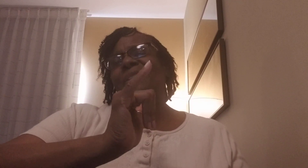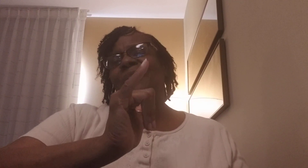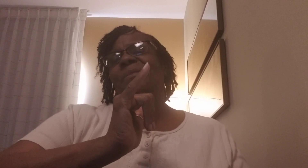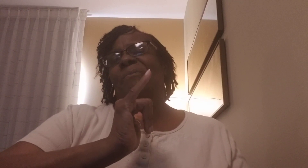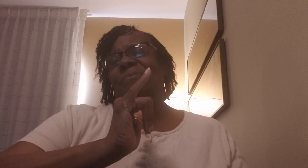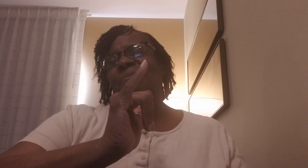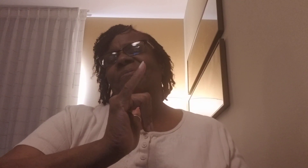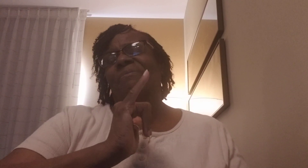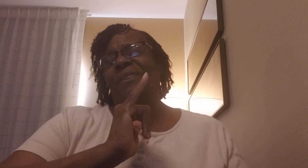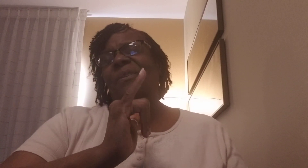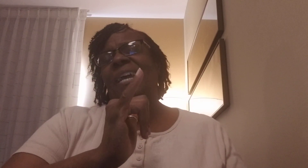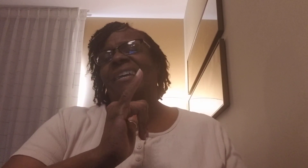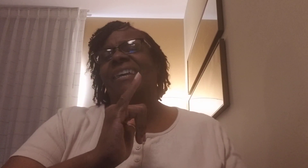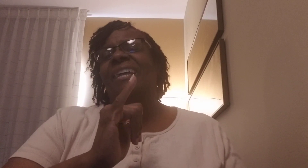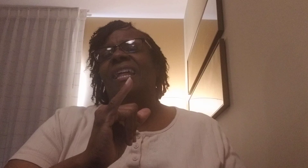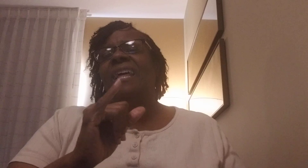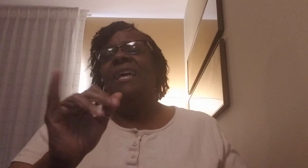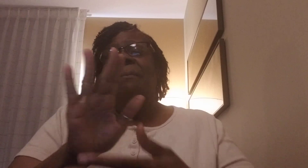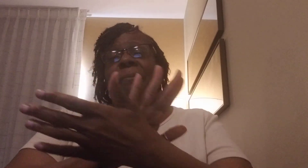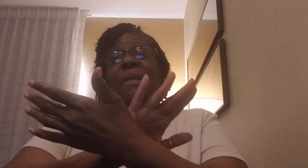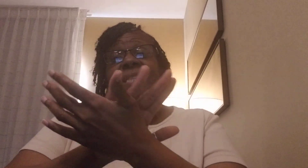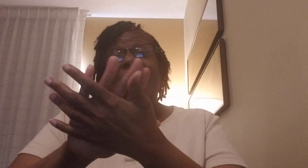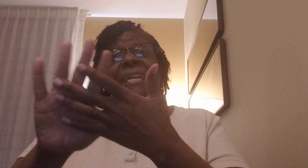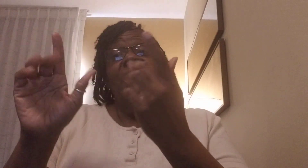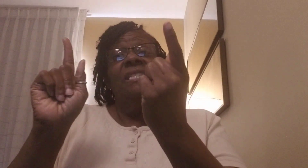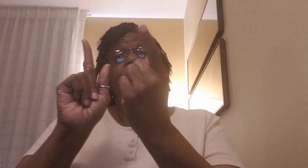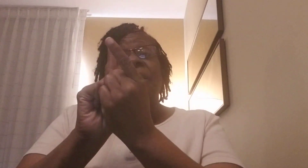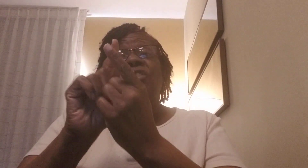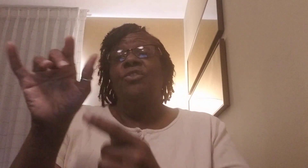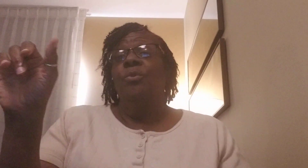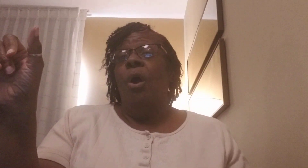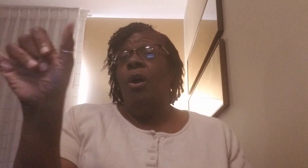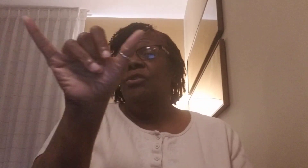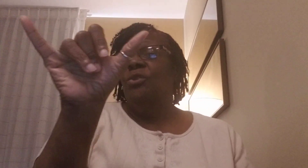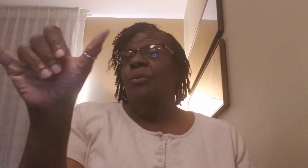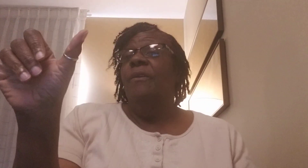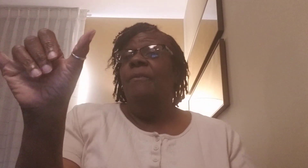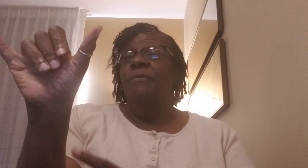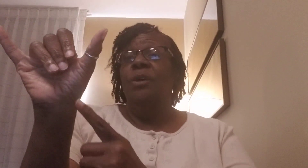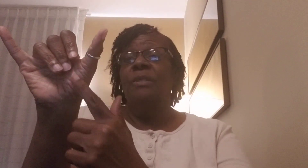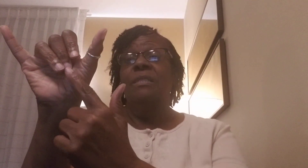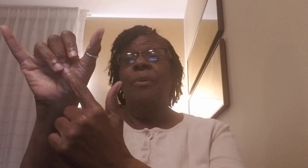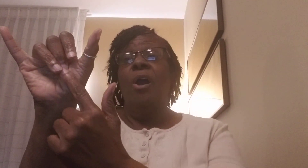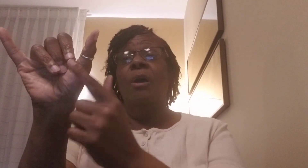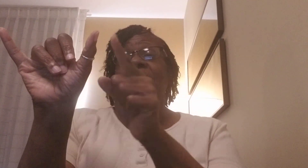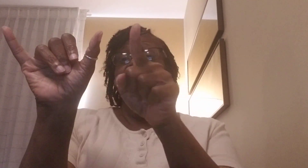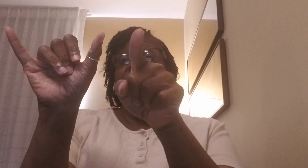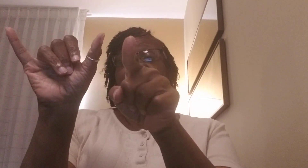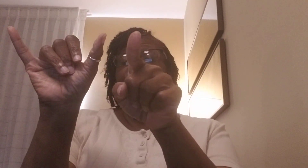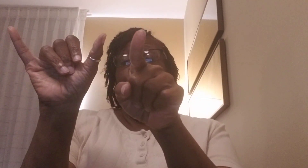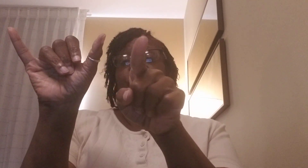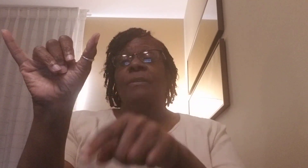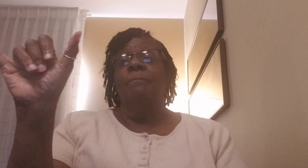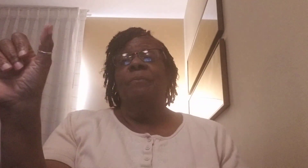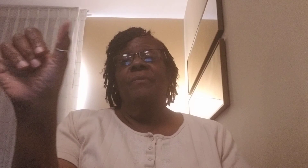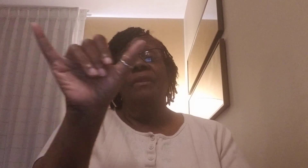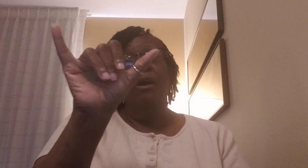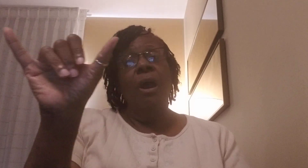too. Okay? Nice to meet you also. Notice the palm is facing forward.